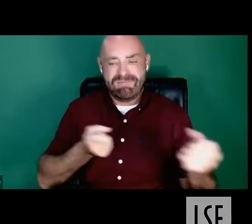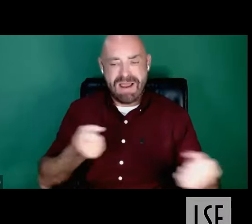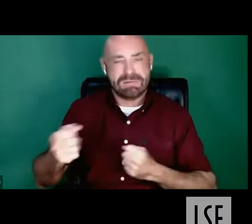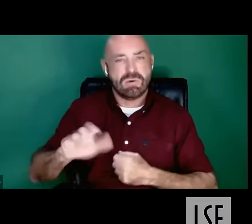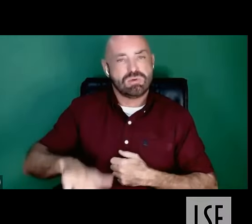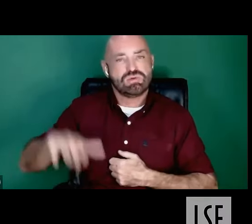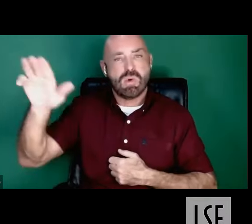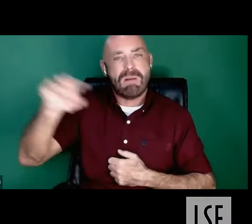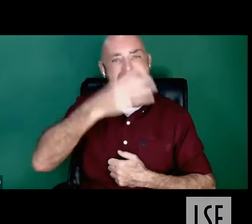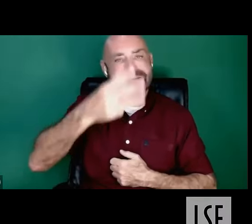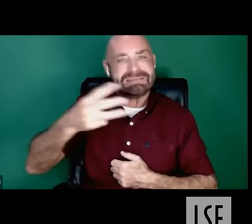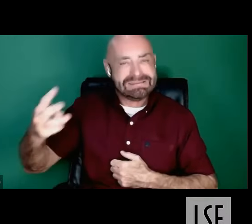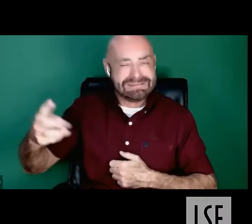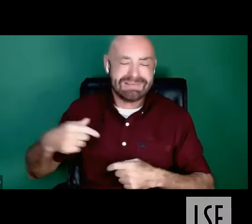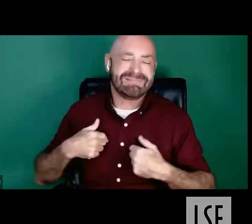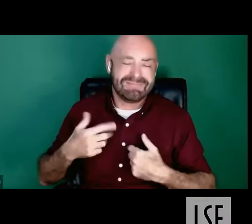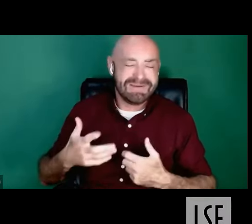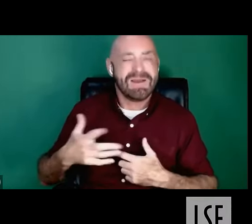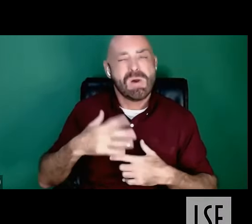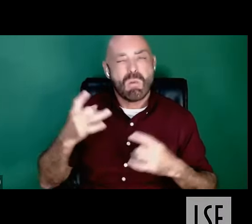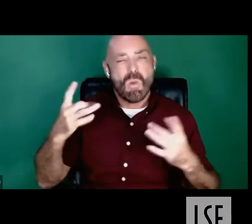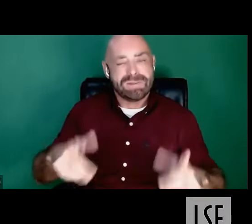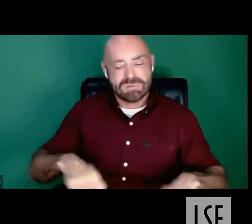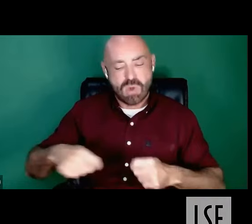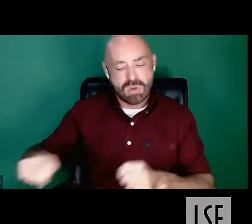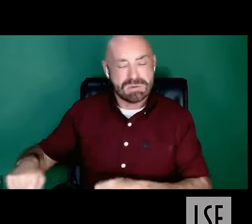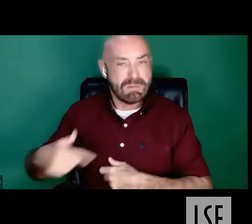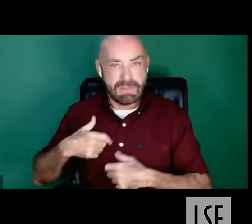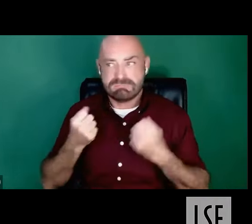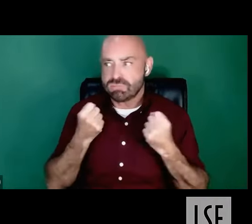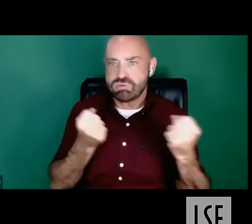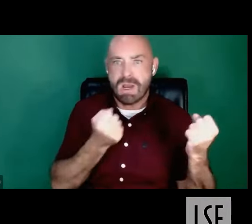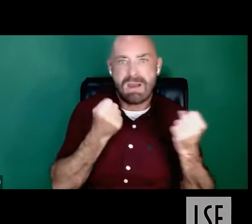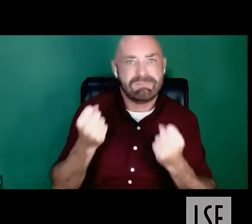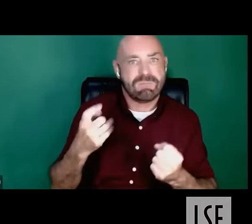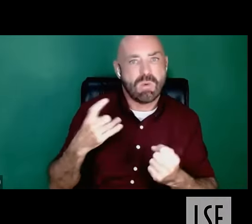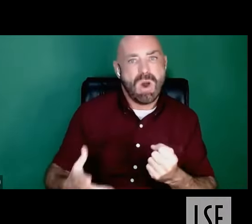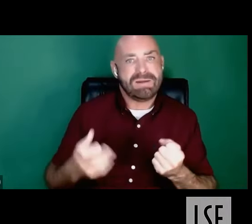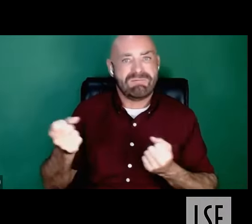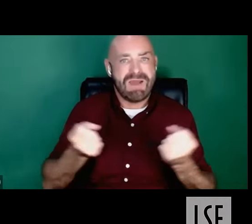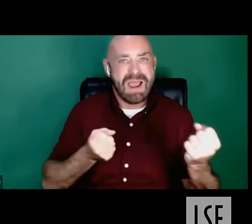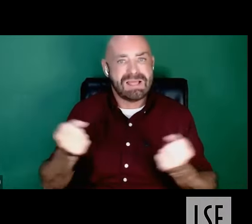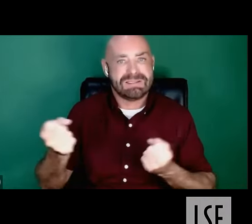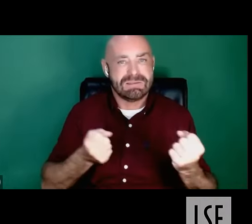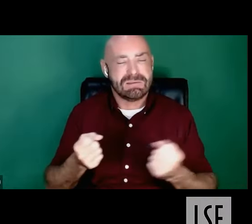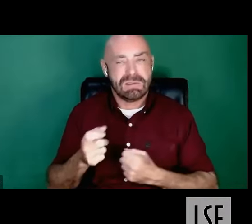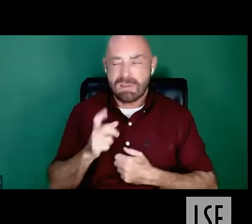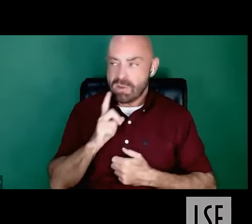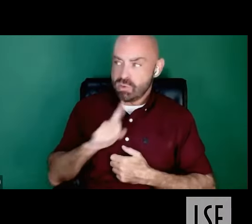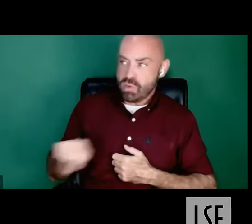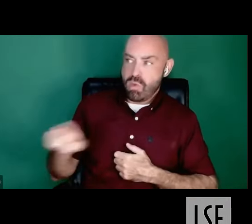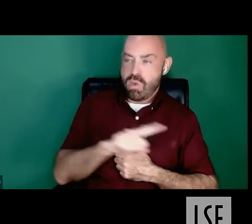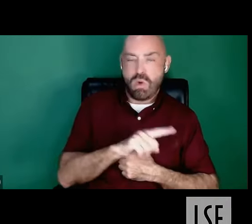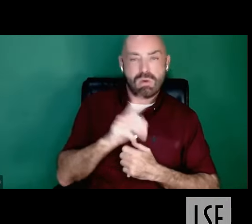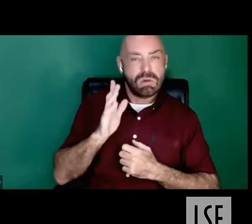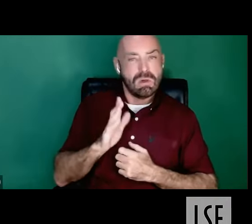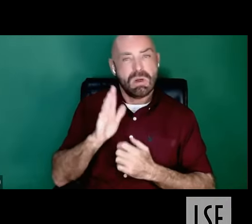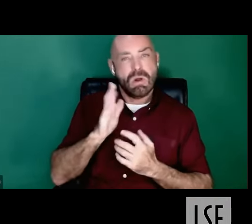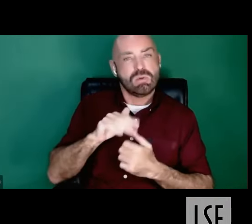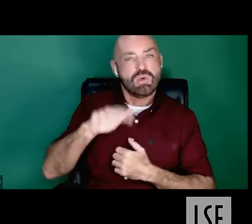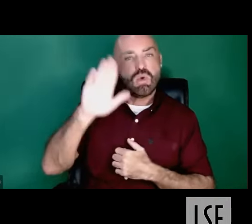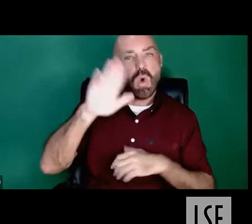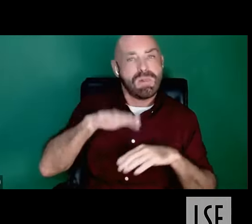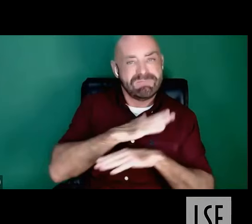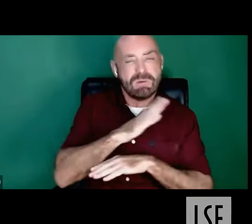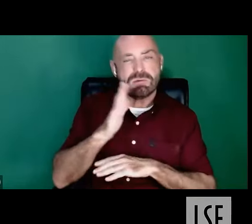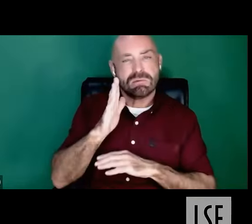the white socks. But, you know, my first job was driving white vans. And if you look around the streets of the West Midlands or Northfield, for example, you